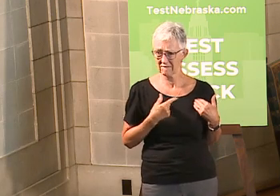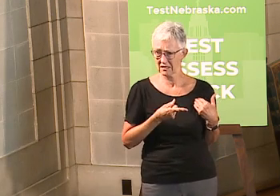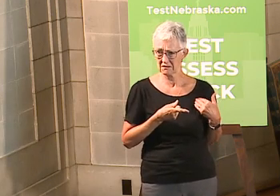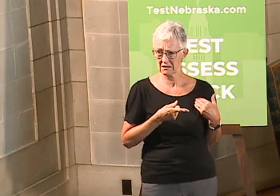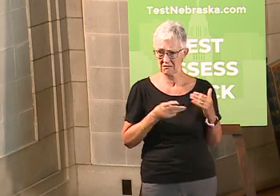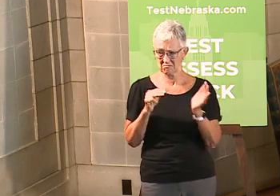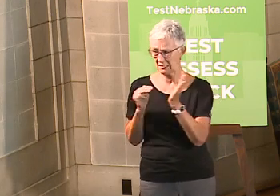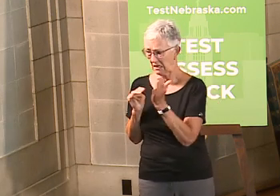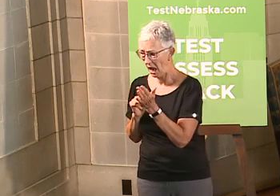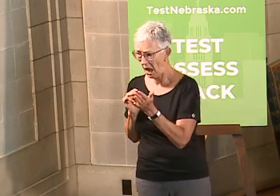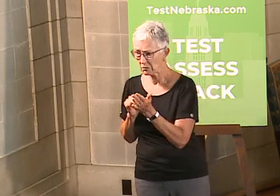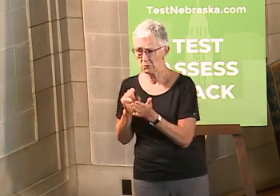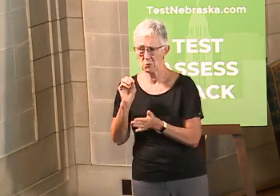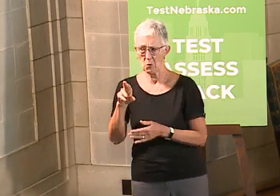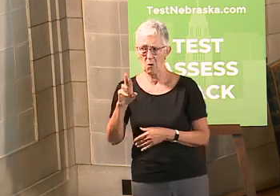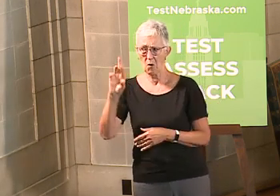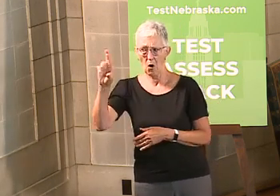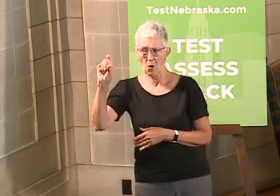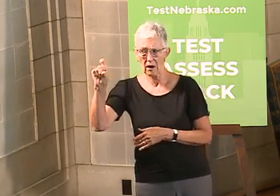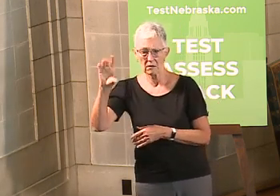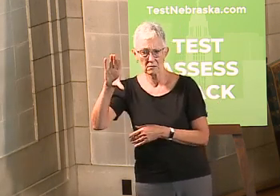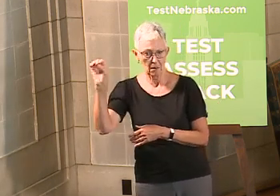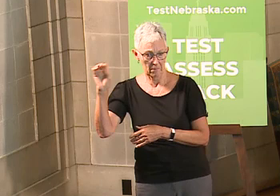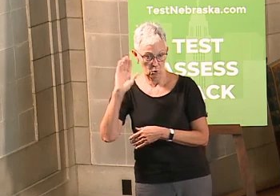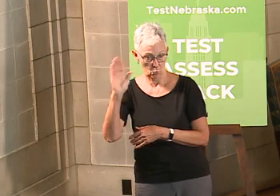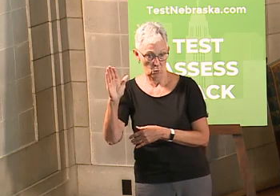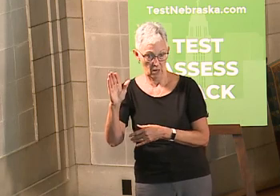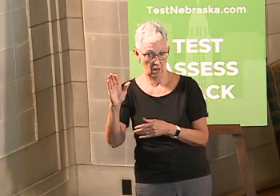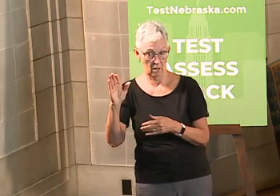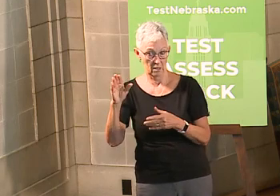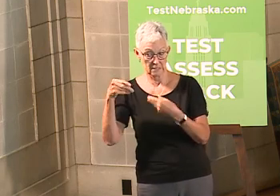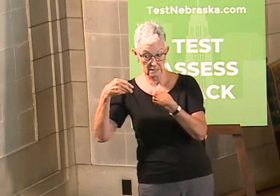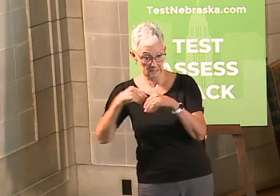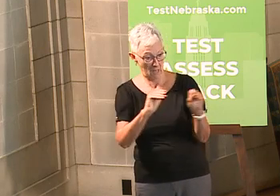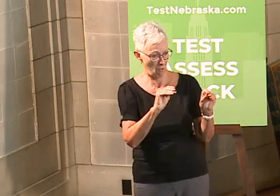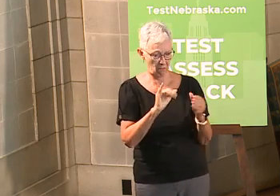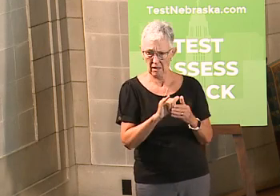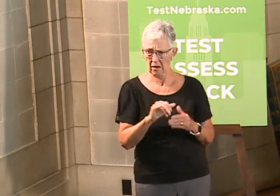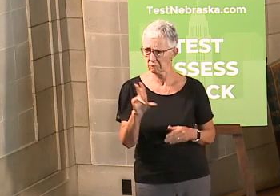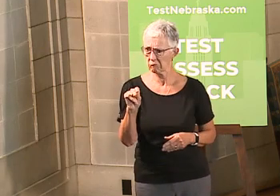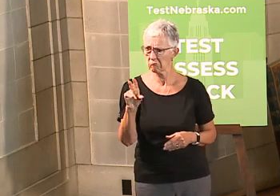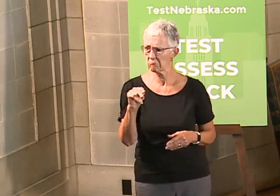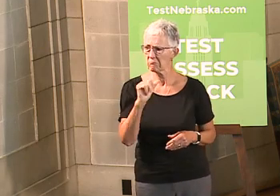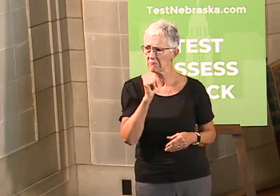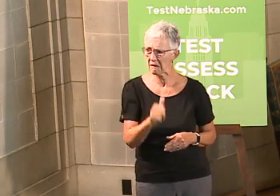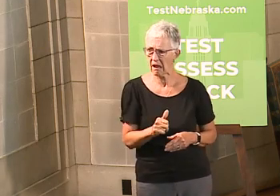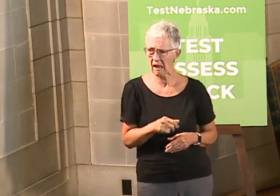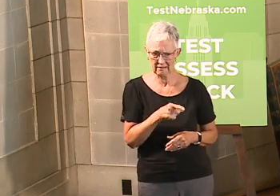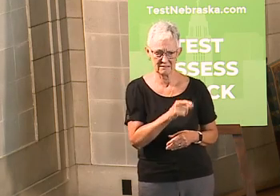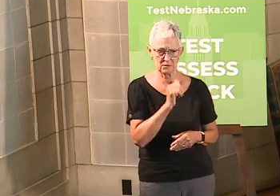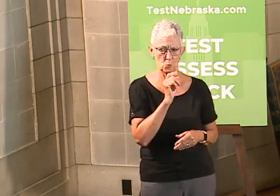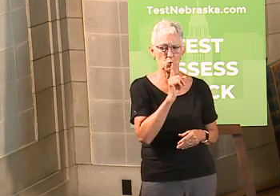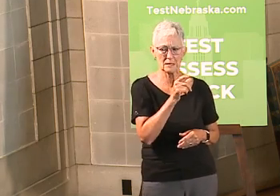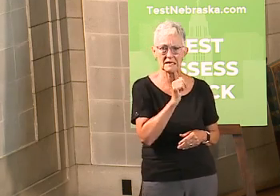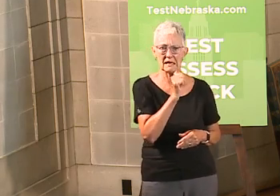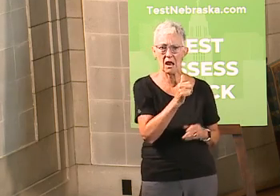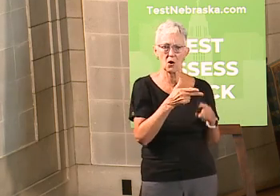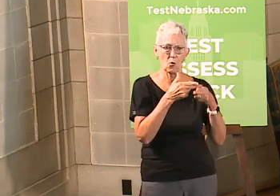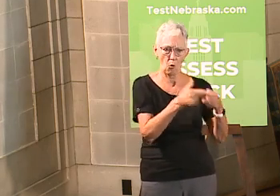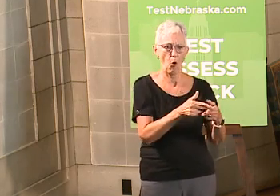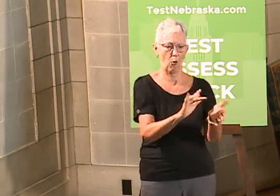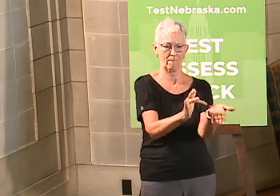or distributed through a pharmacy. It was going to be done through dispensaries. And what we've seen in other states where this has happened, it has led to recreational